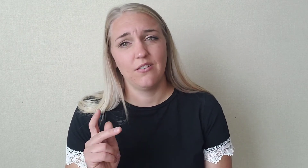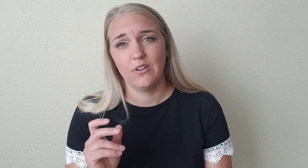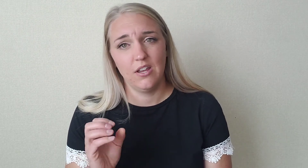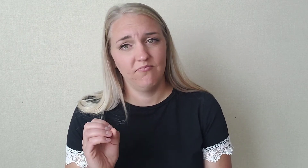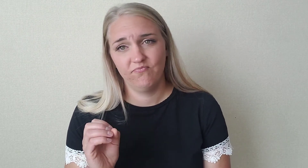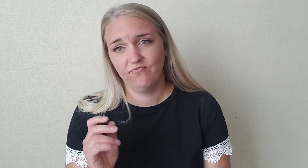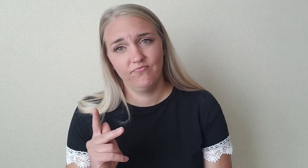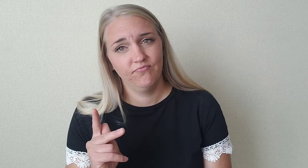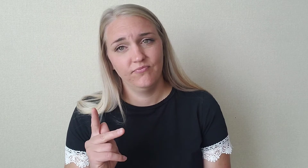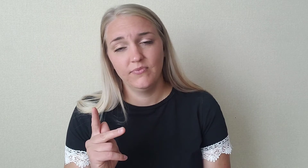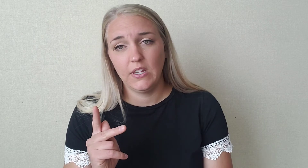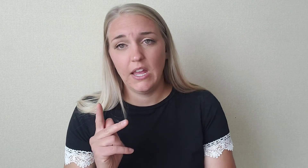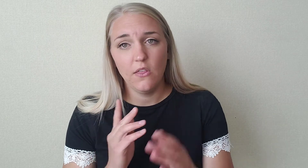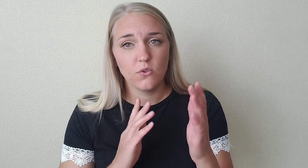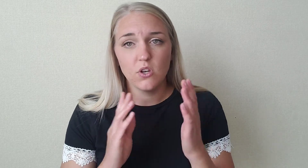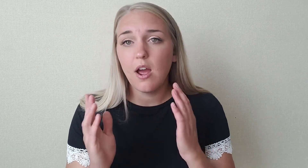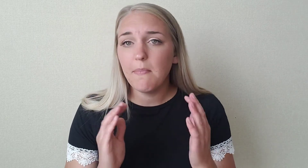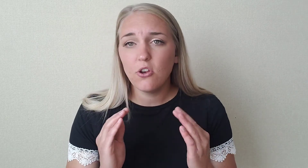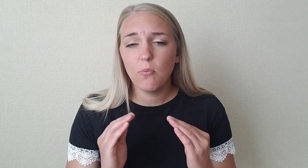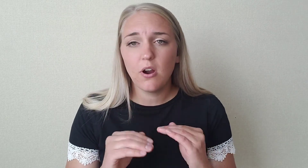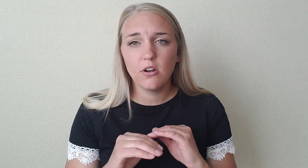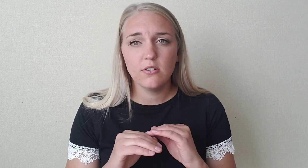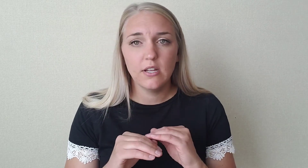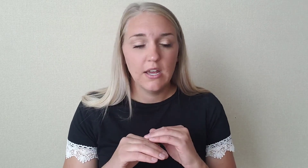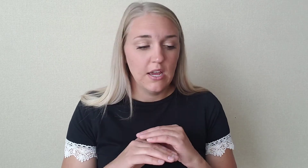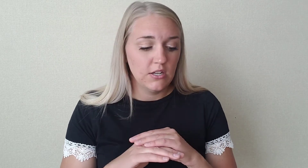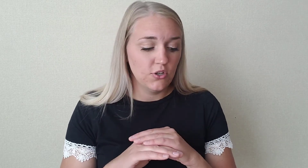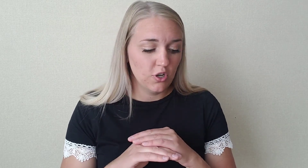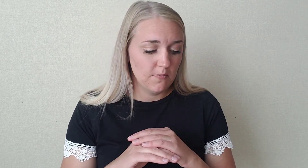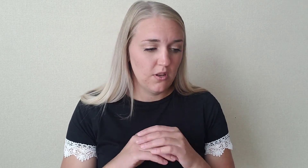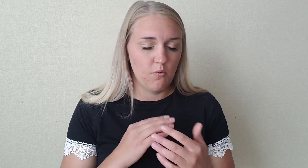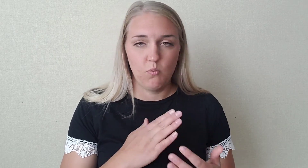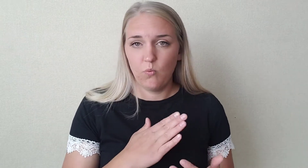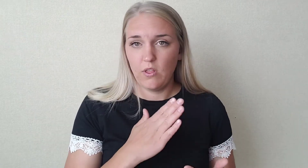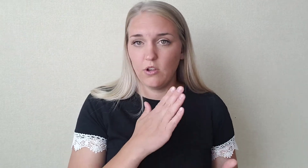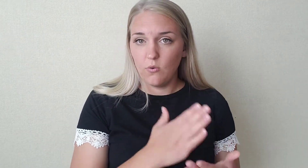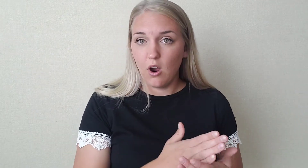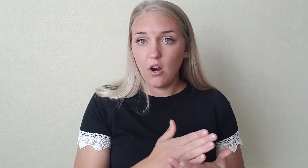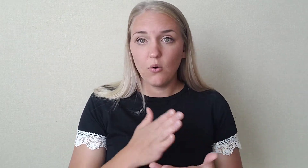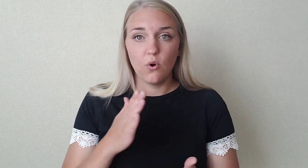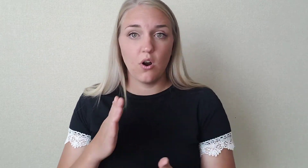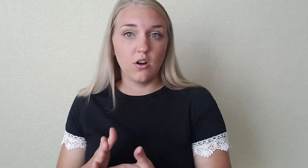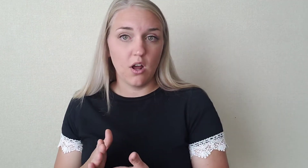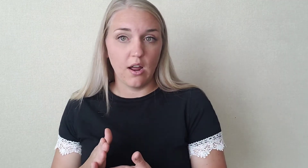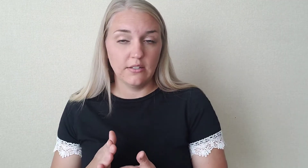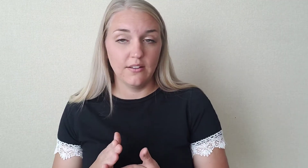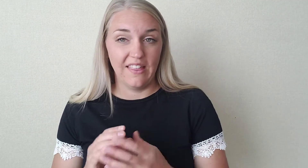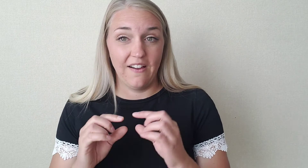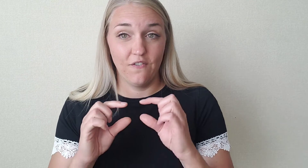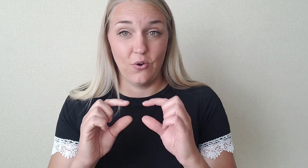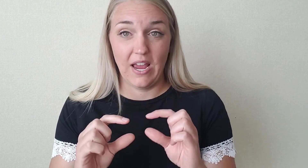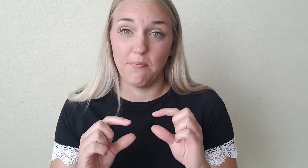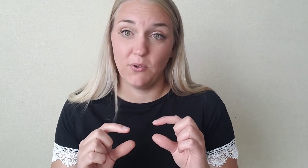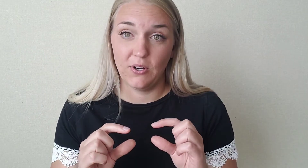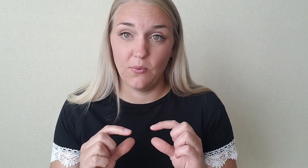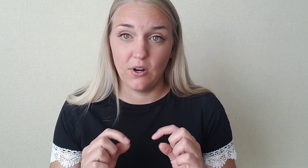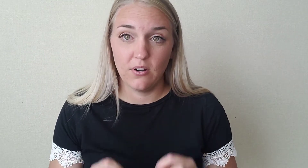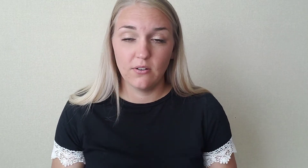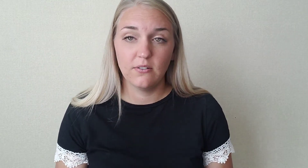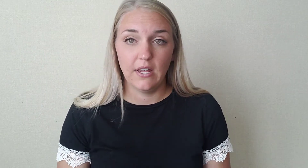okay. Okay, those non-manual markers determine whether you are or are not that vocabulary word,